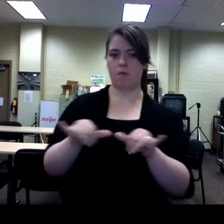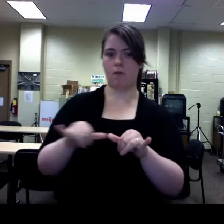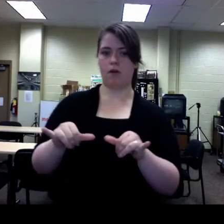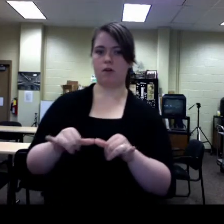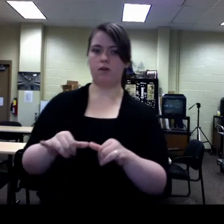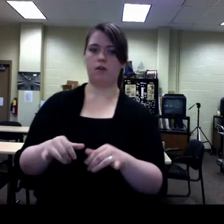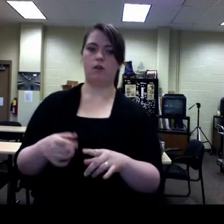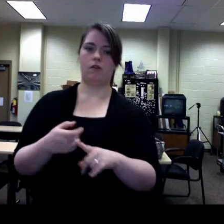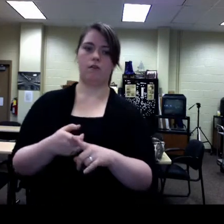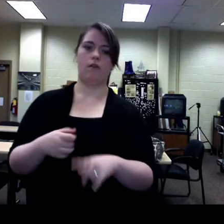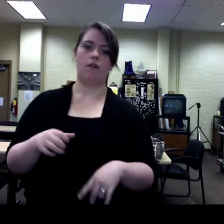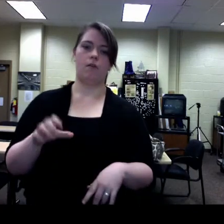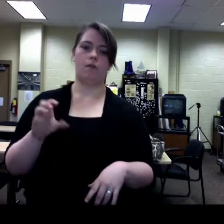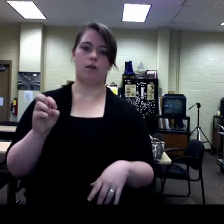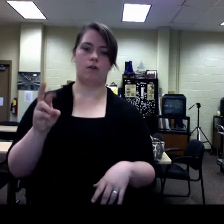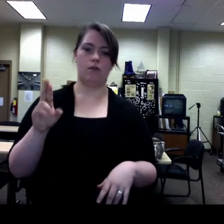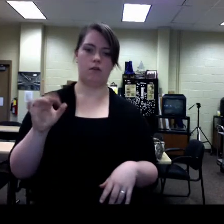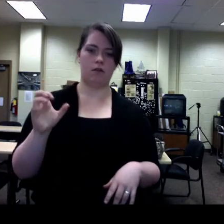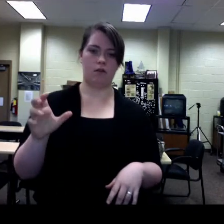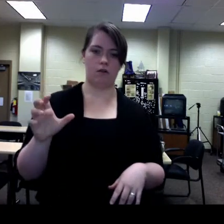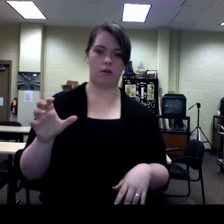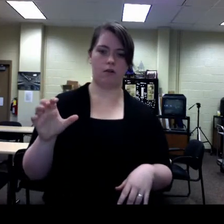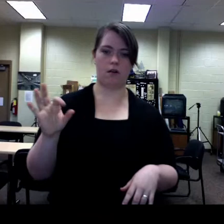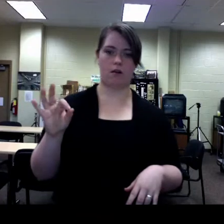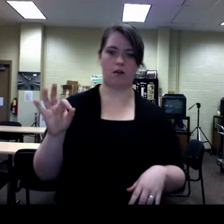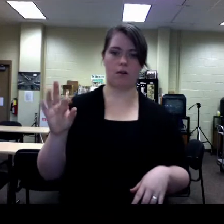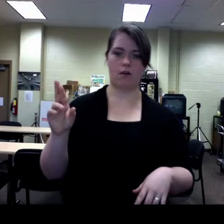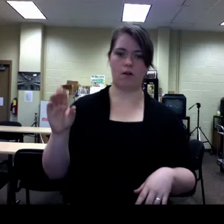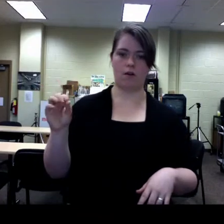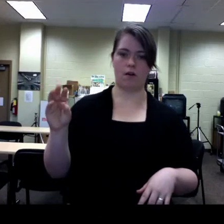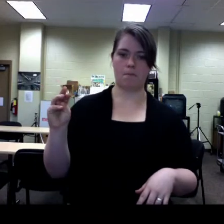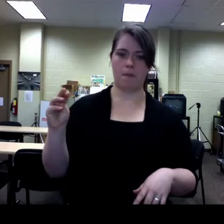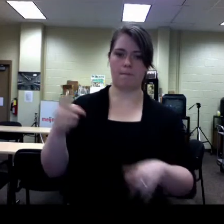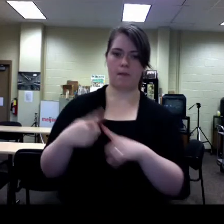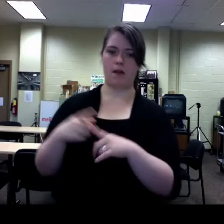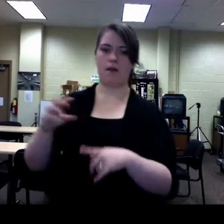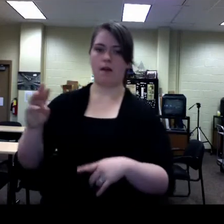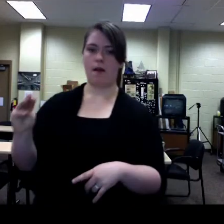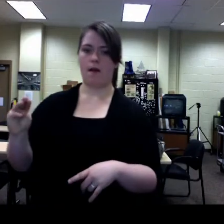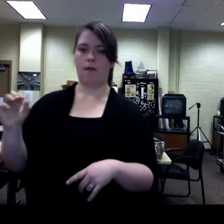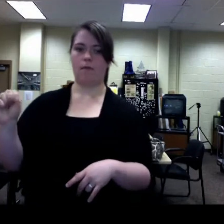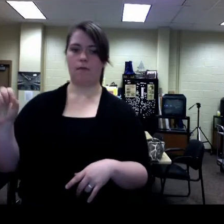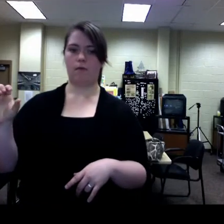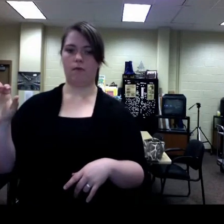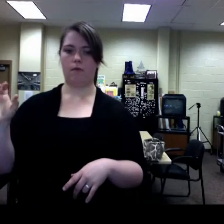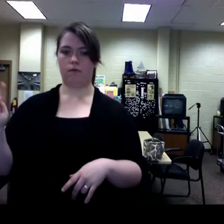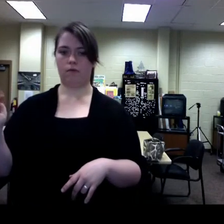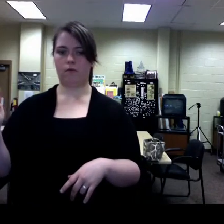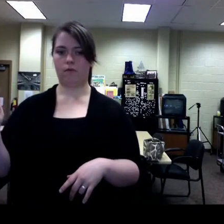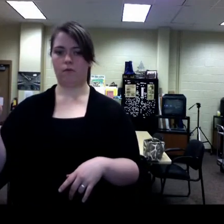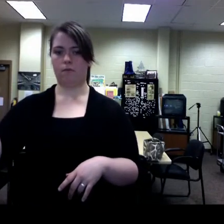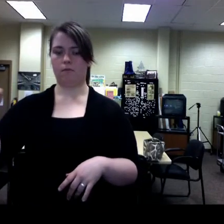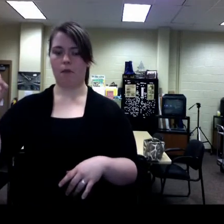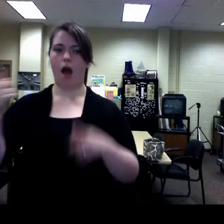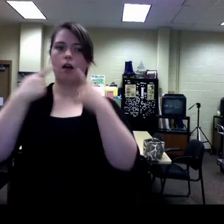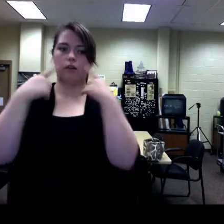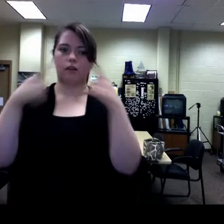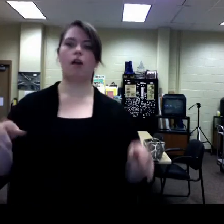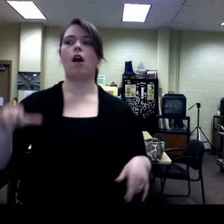Peck is the one who probably made it most available to the public. Others have used it since then, but